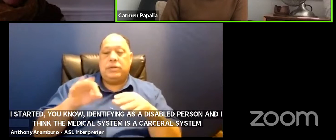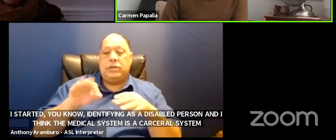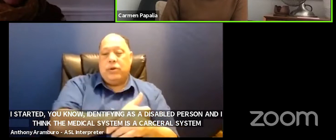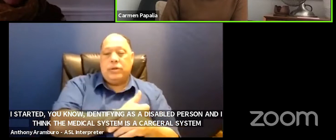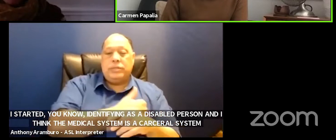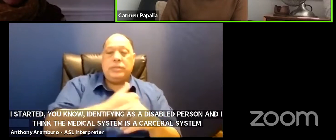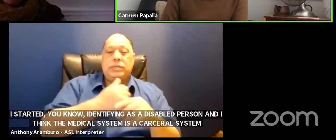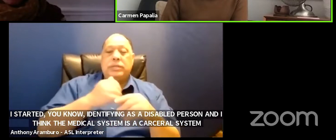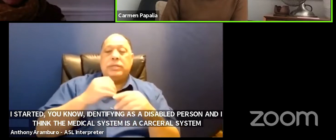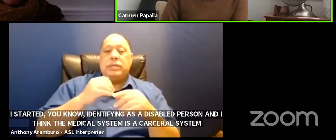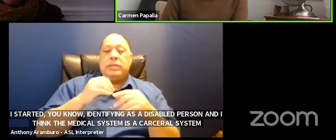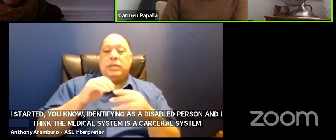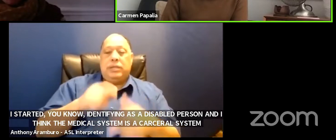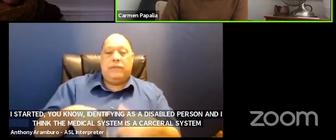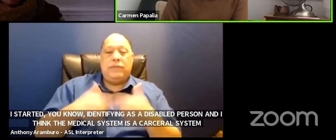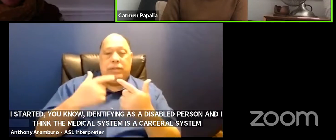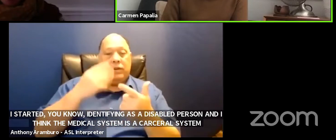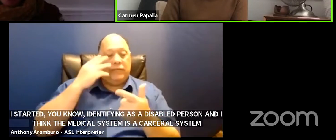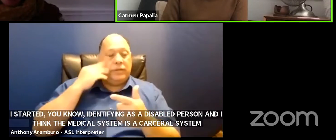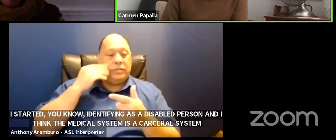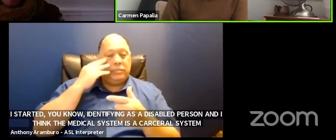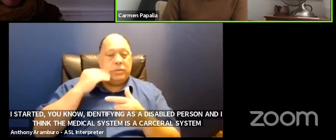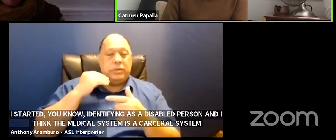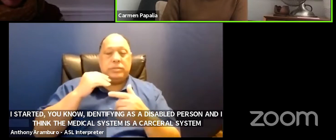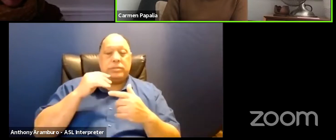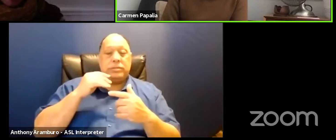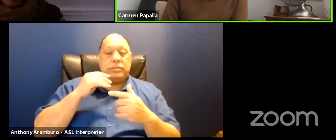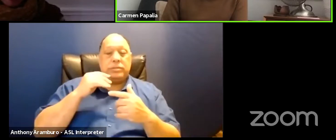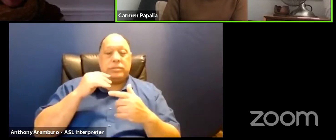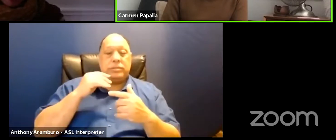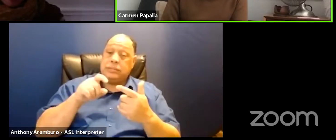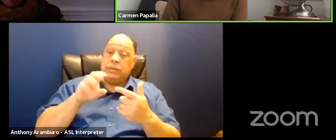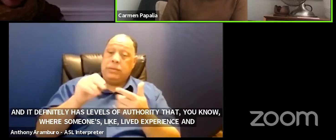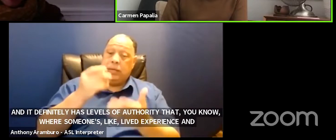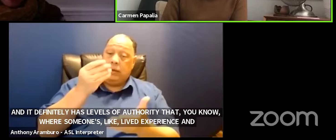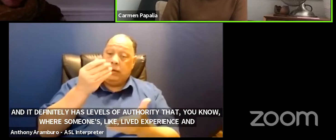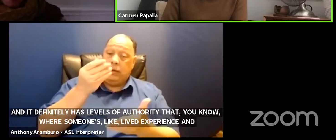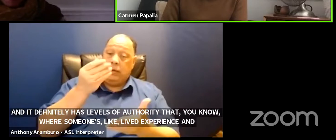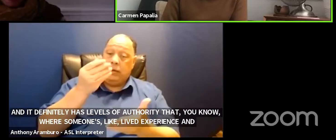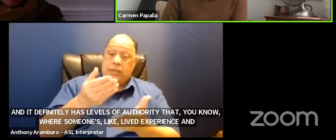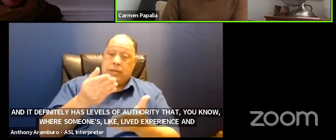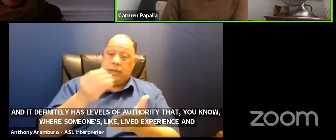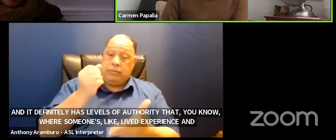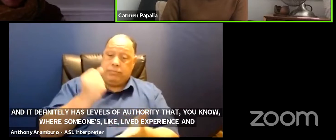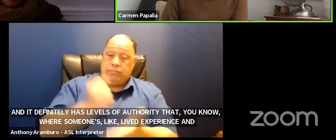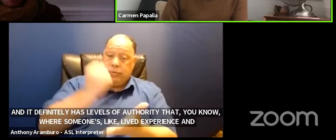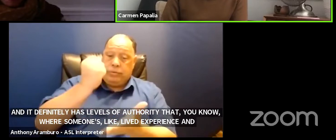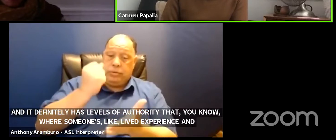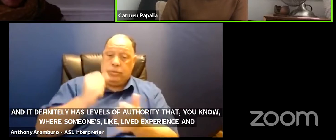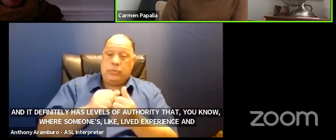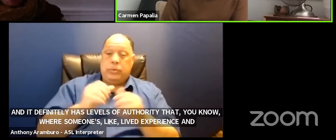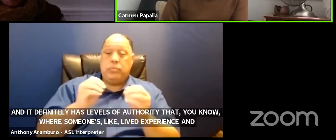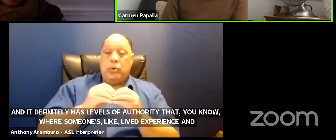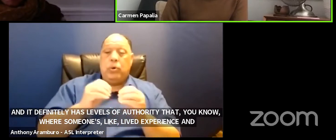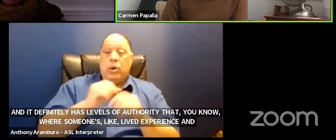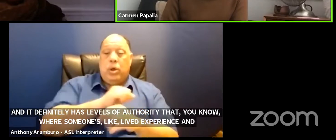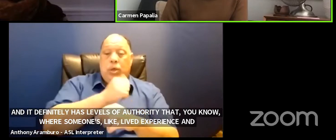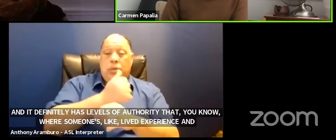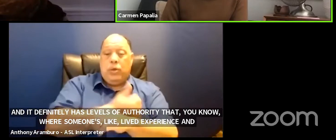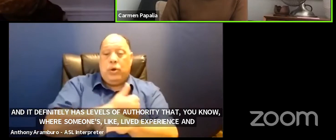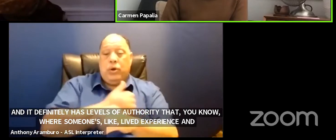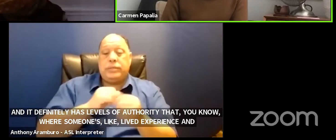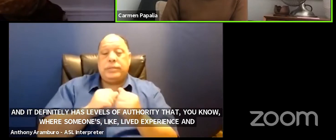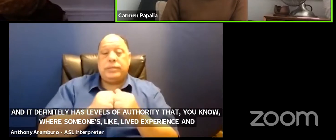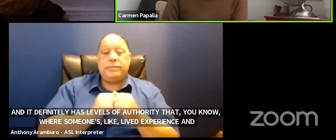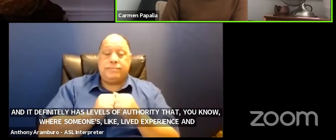someone's like lived experience and truth has to be validated by someone with more authority. And, you